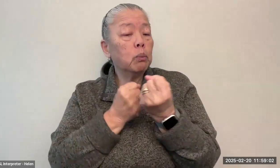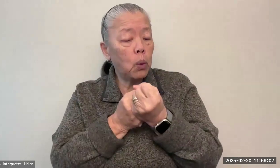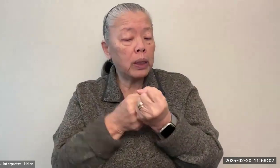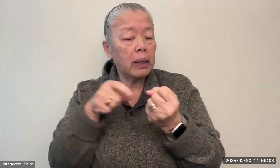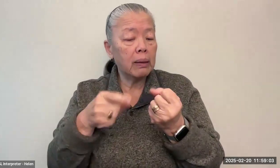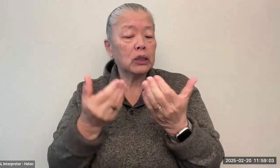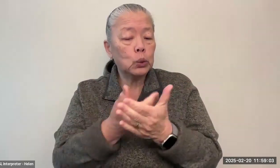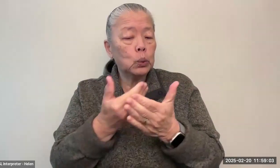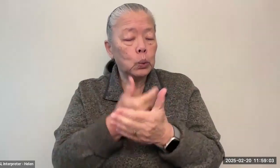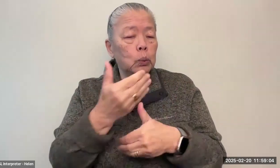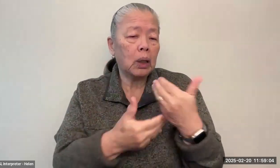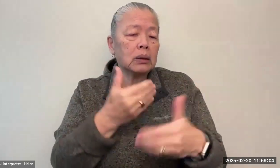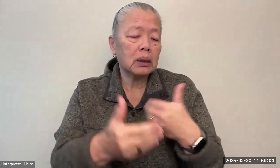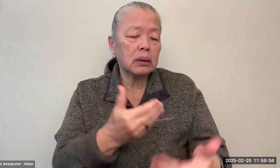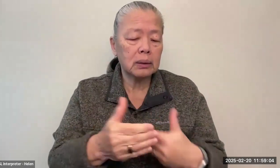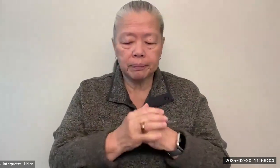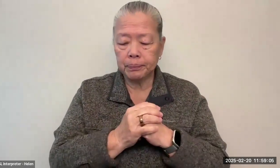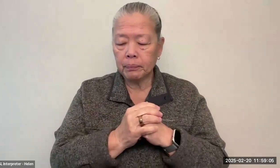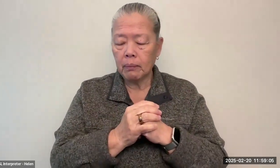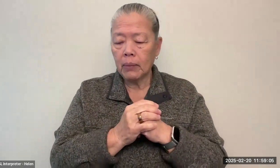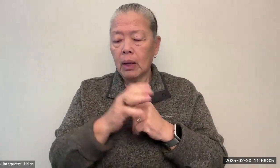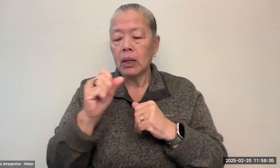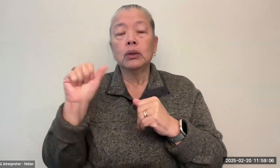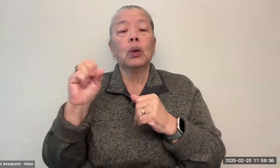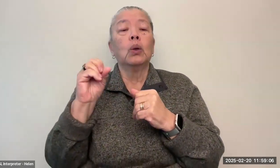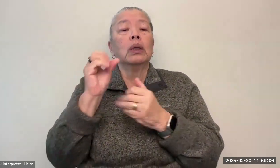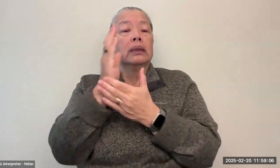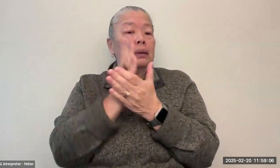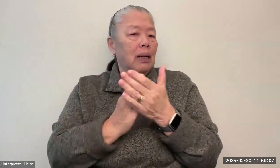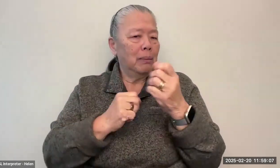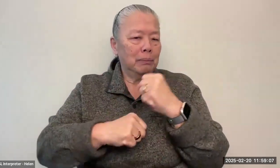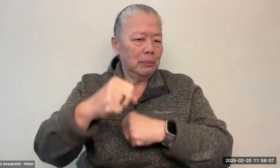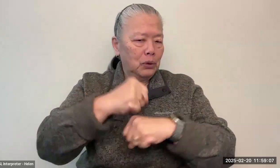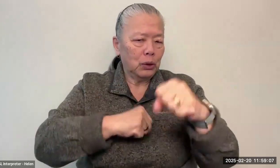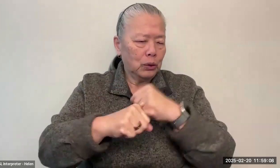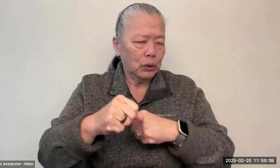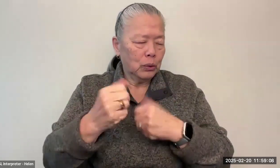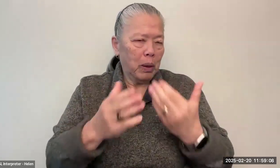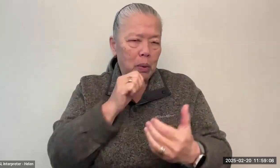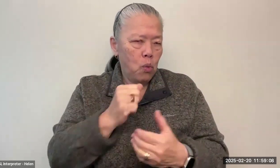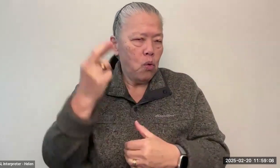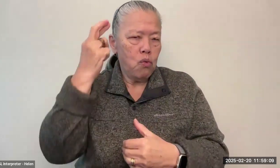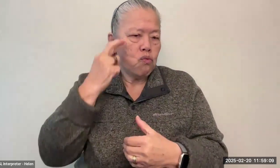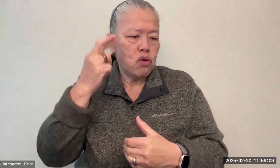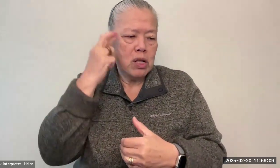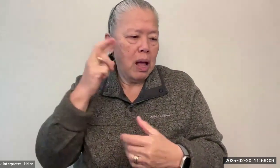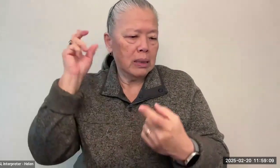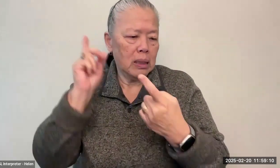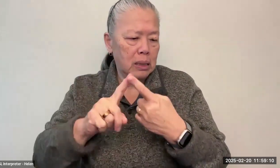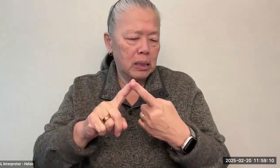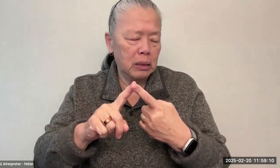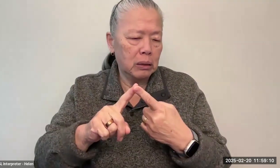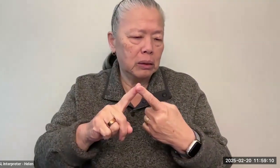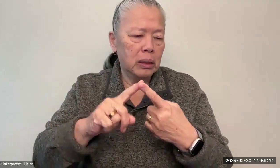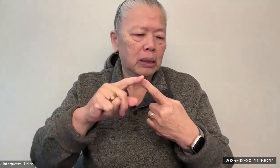being. And so there are some structures that we won't realize until 2028 at that general conference.